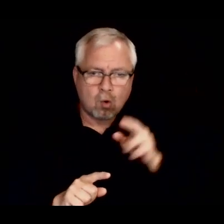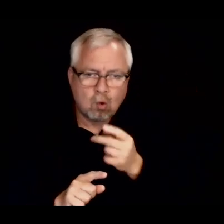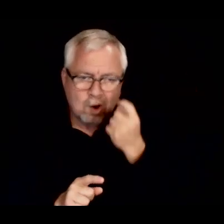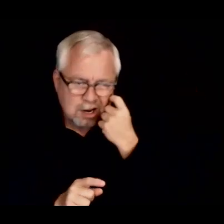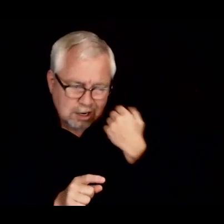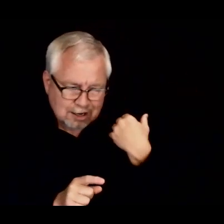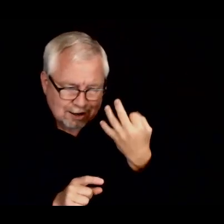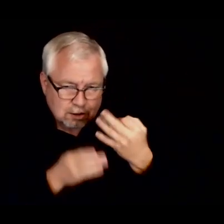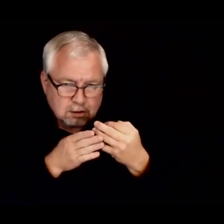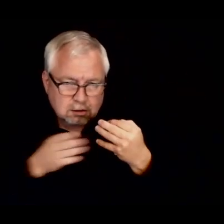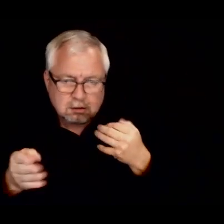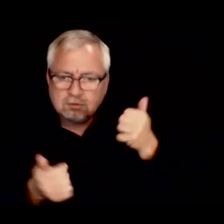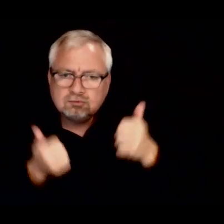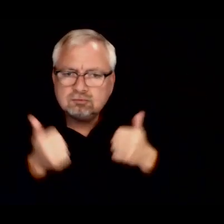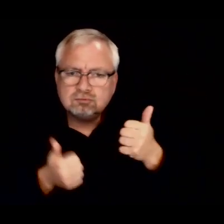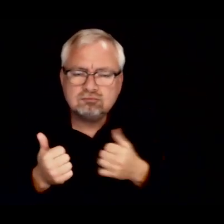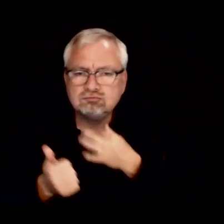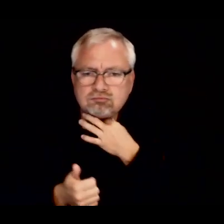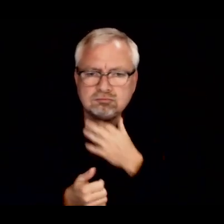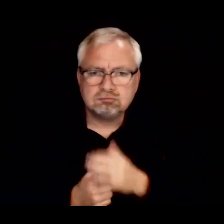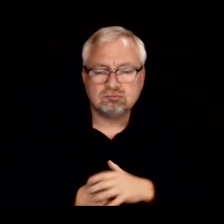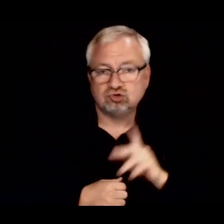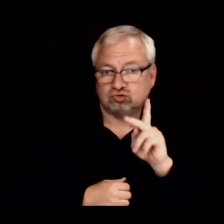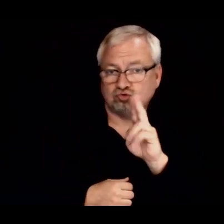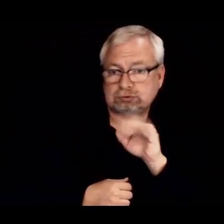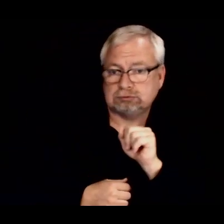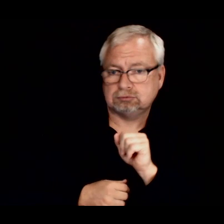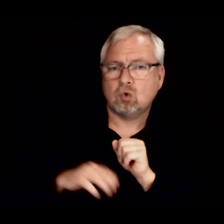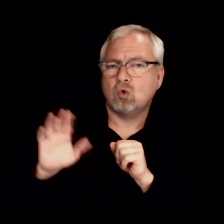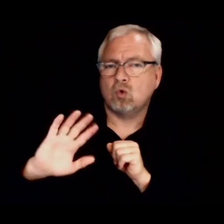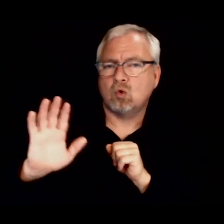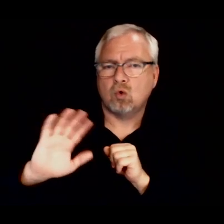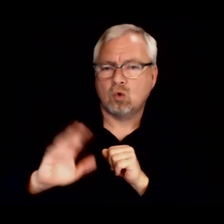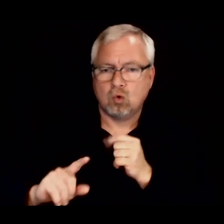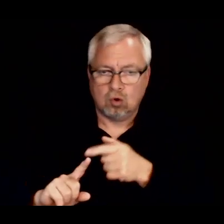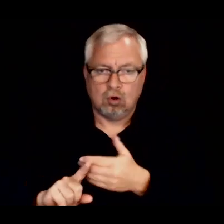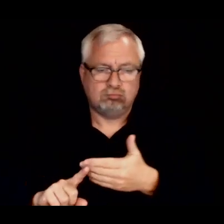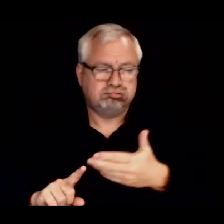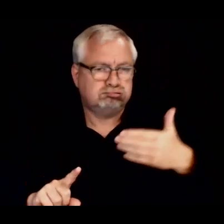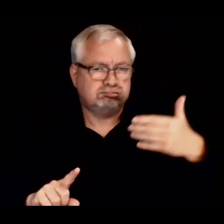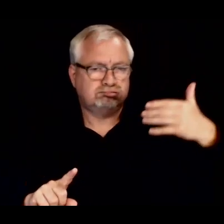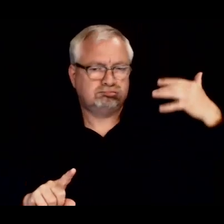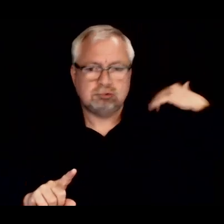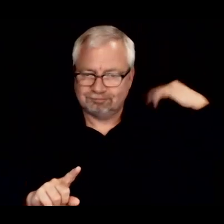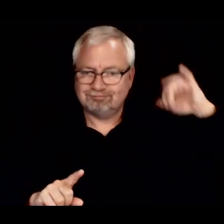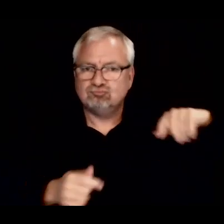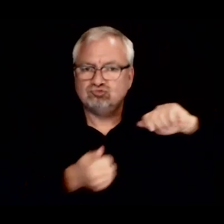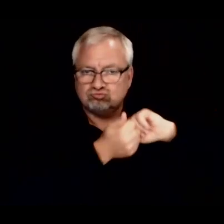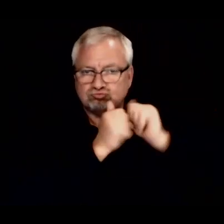This is Chris, and no, we changed all the data. Thank you.